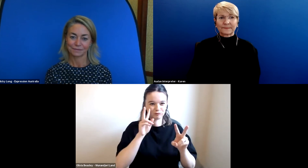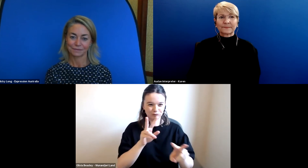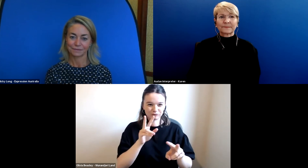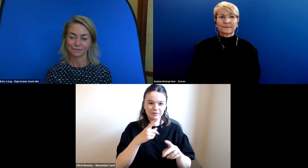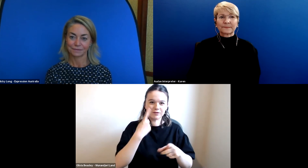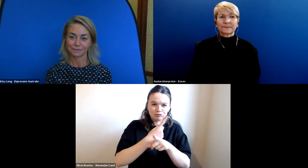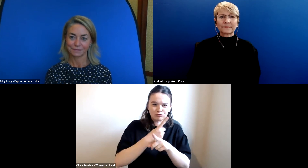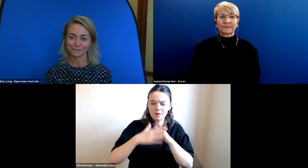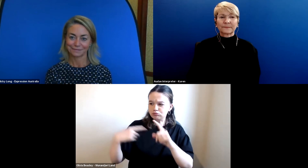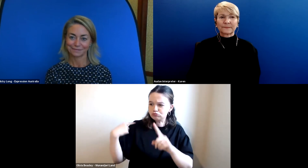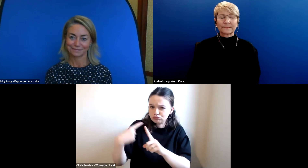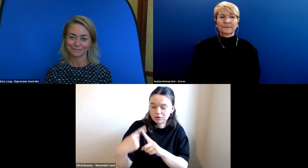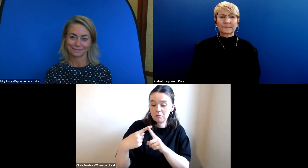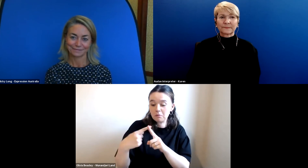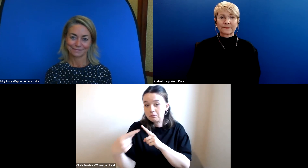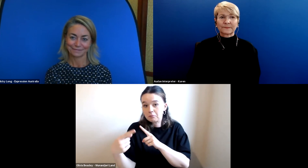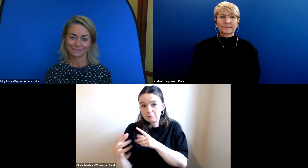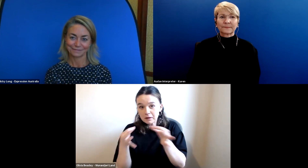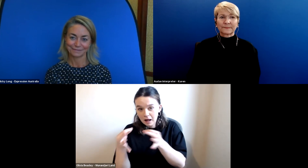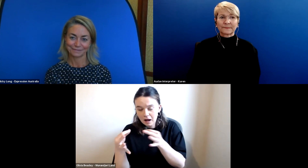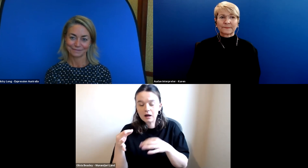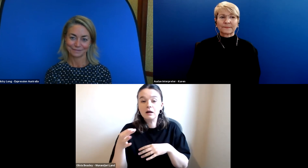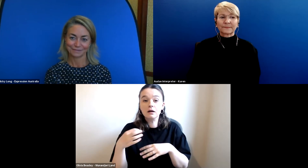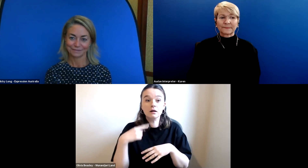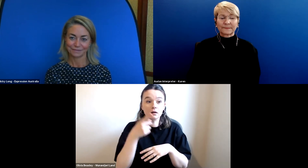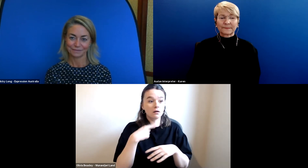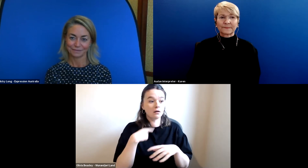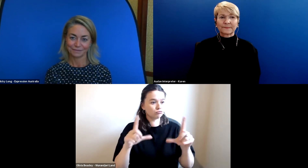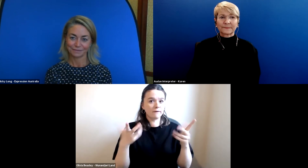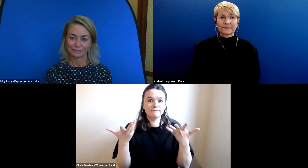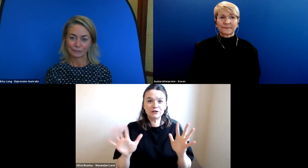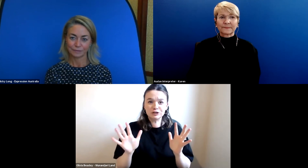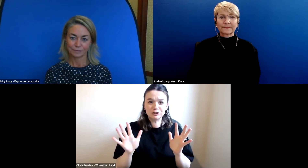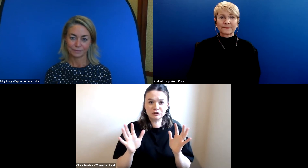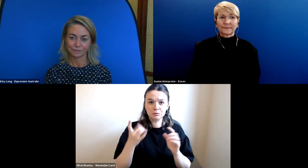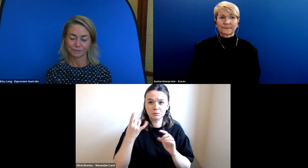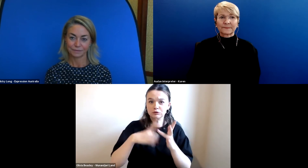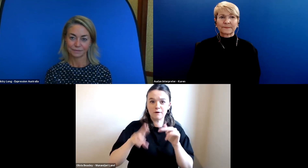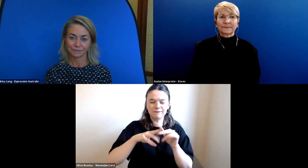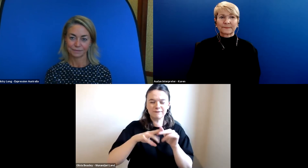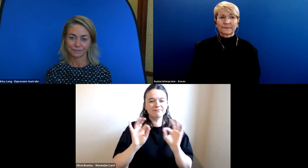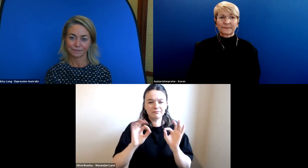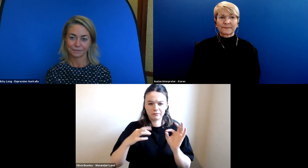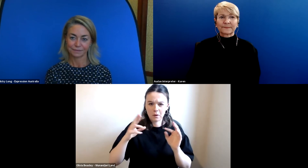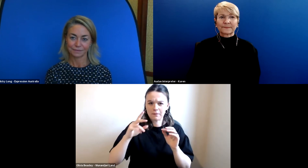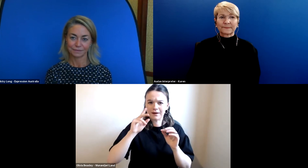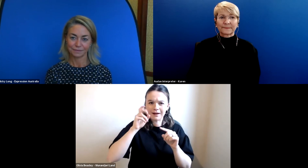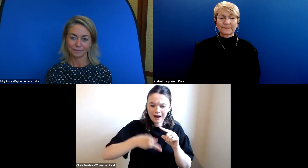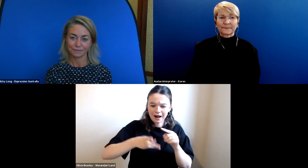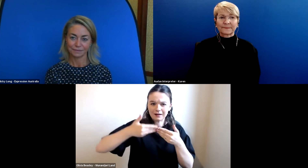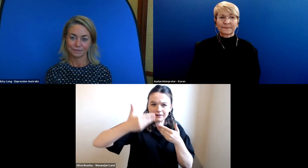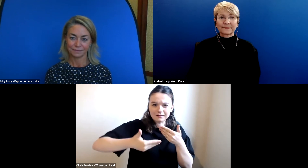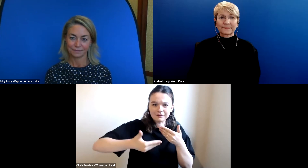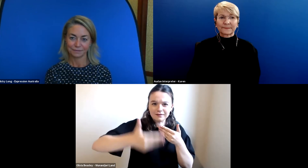So this segment of What's On at Expression Australia, we've reflected on a few things that have already been achieved,